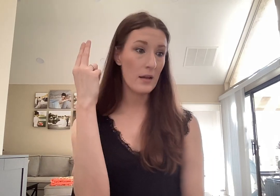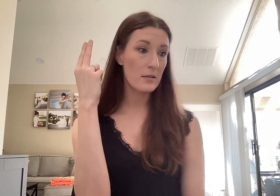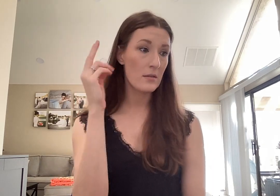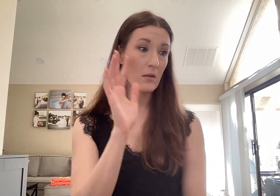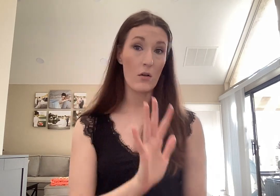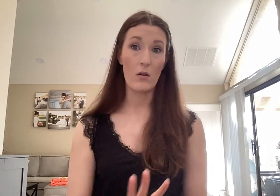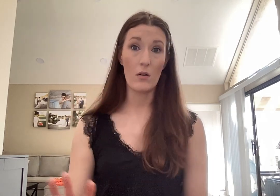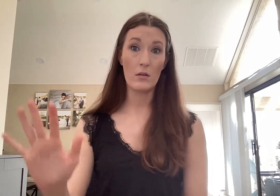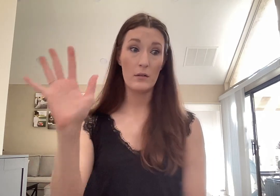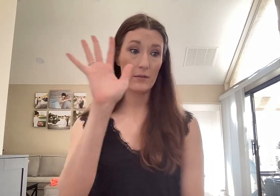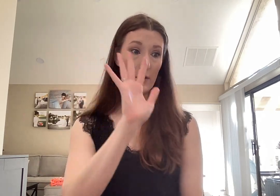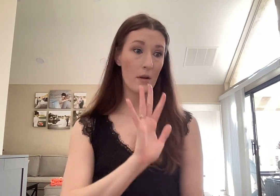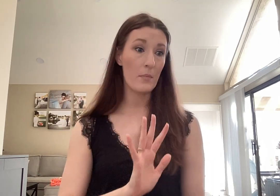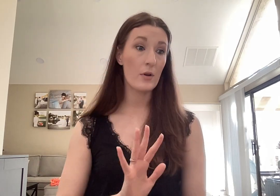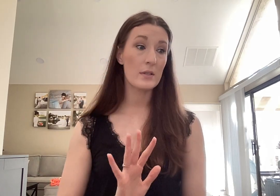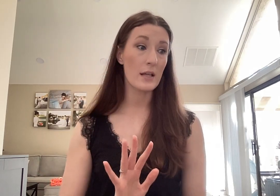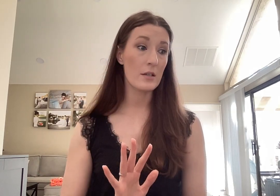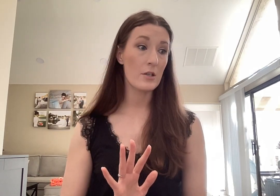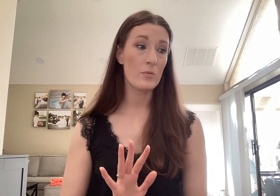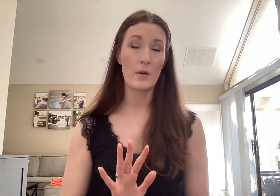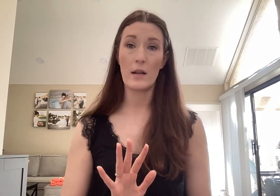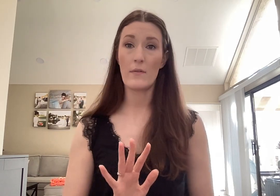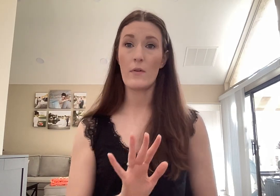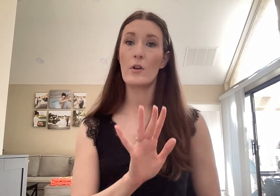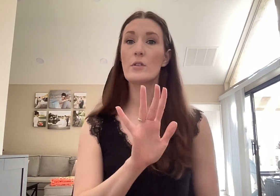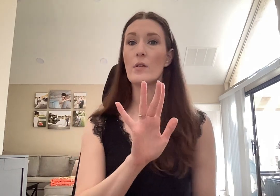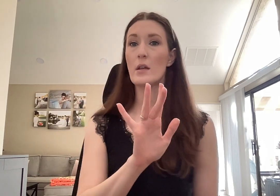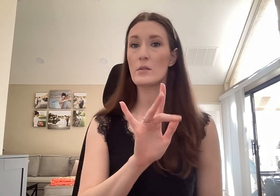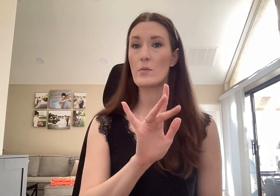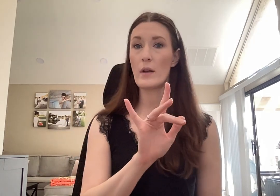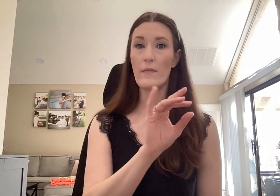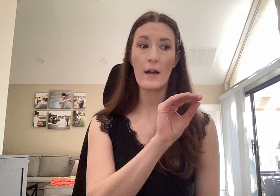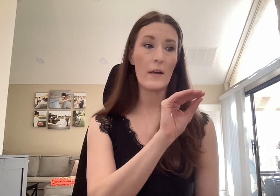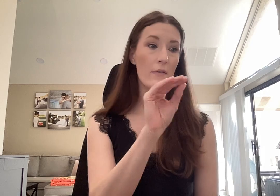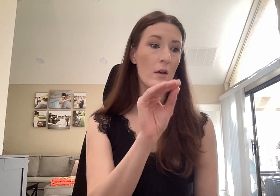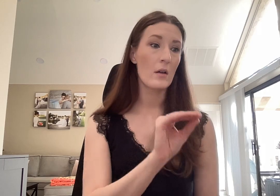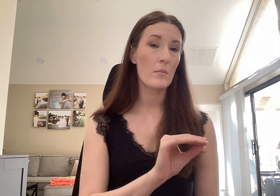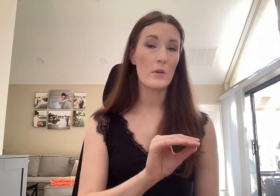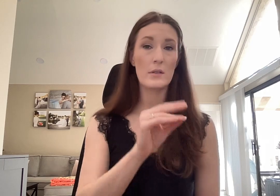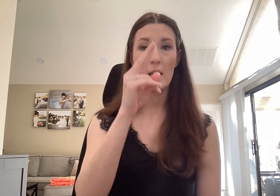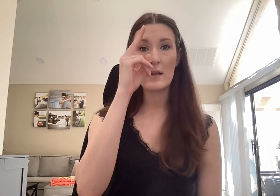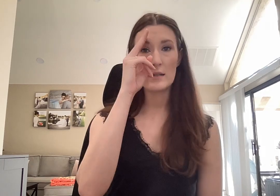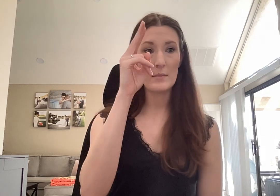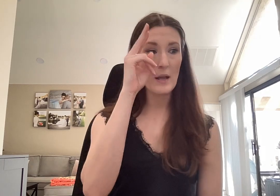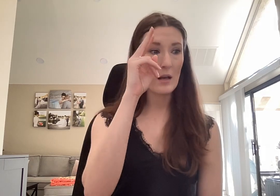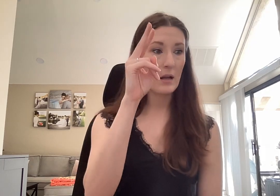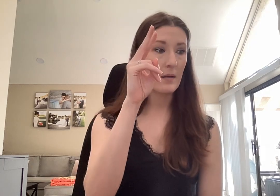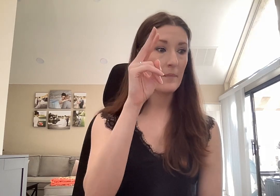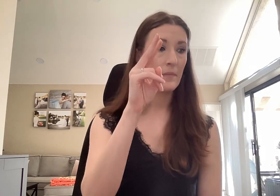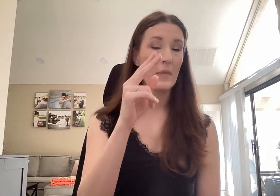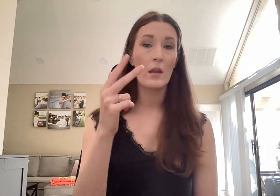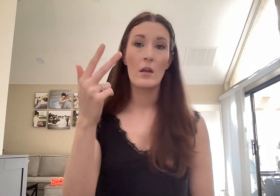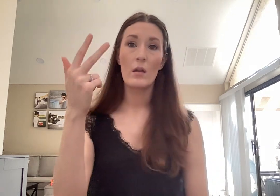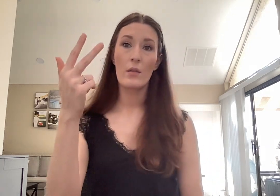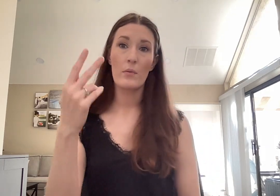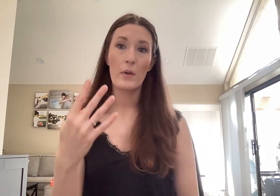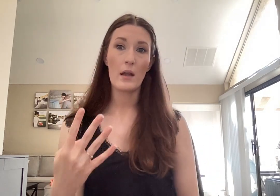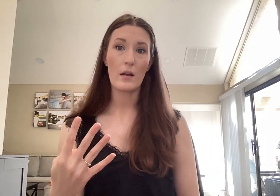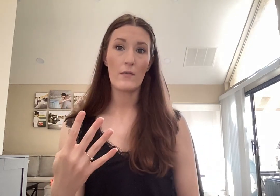Catholics all over. Percentage, 1 out of 4, so that's 25%. Hispanic, 3 out of